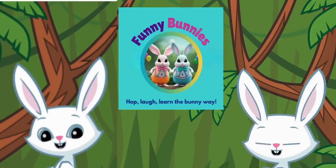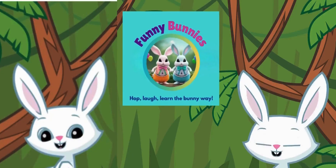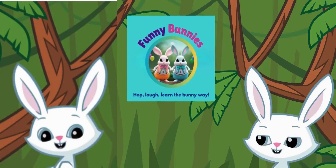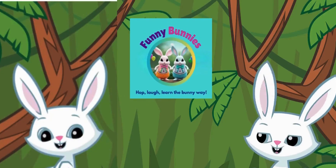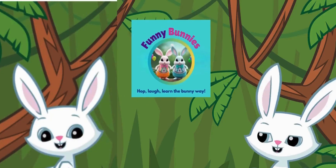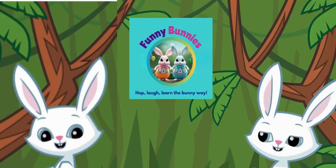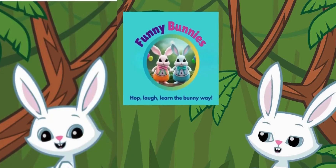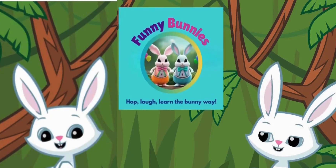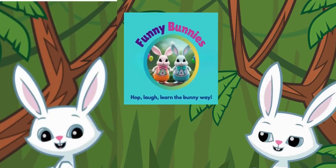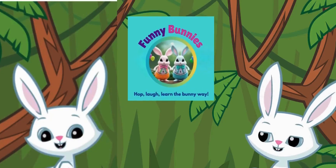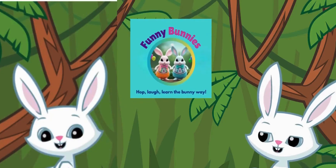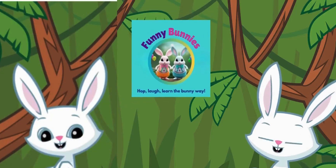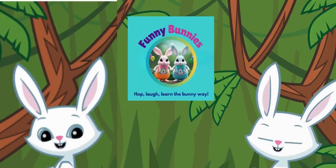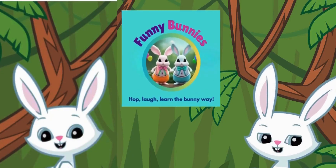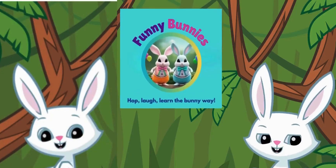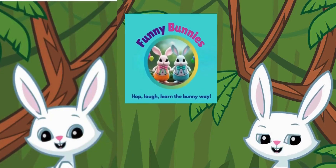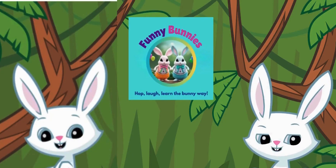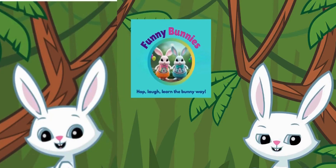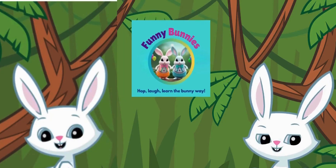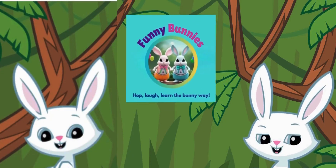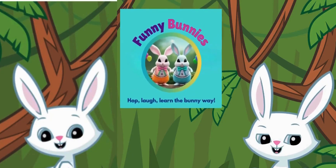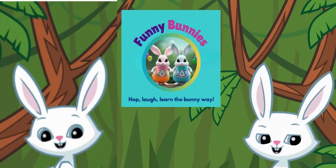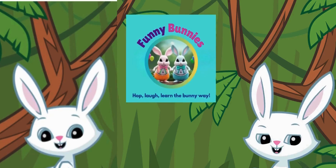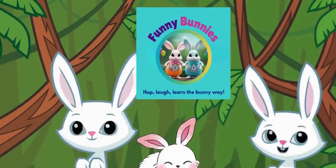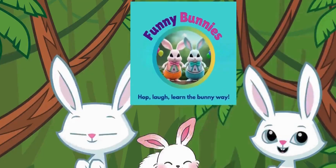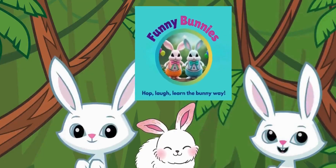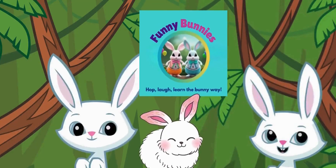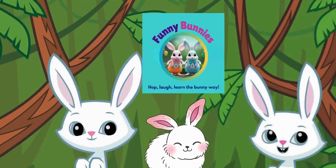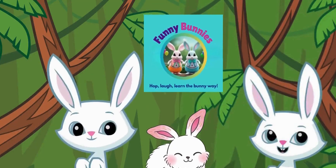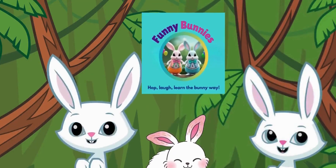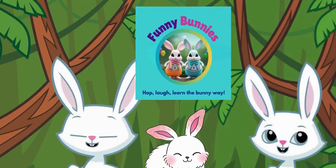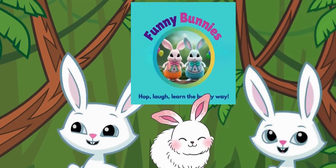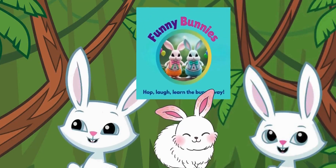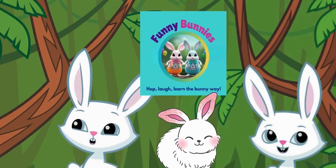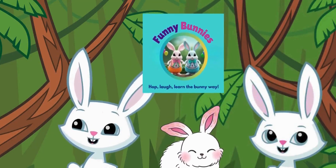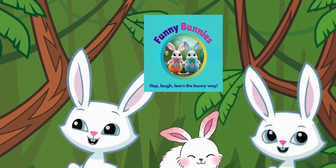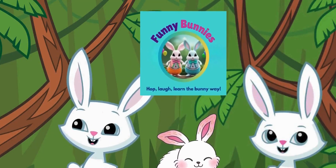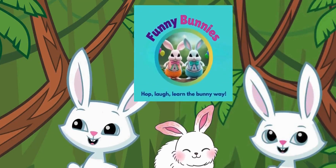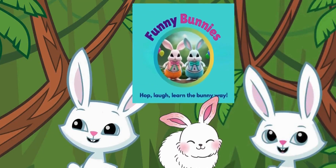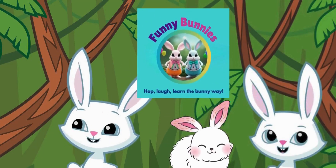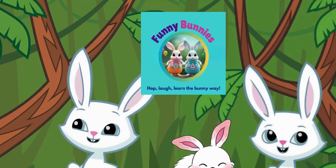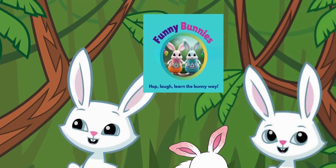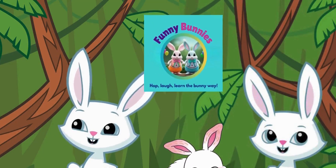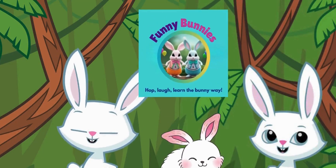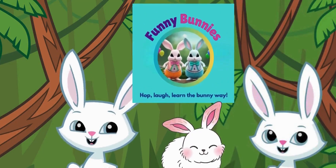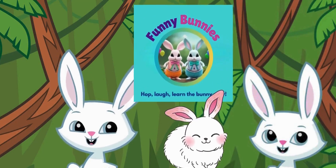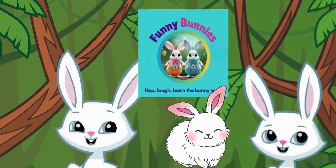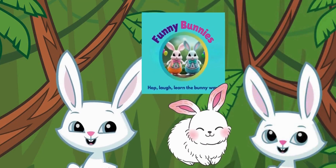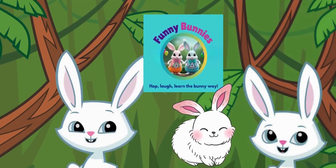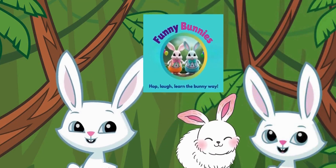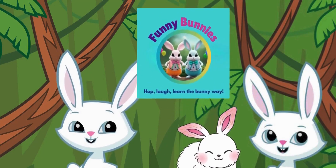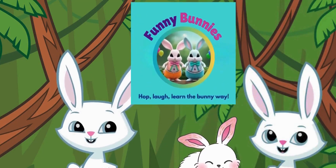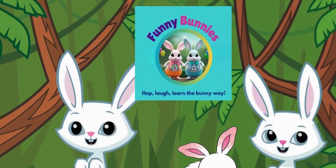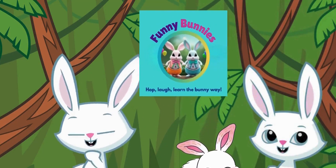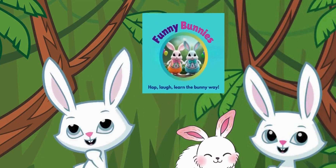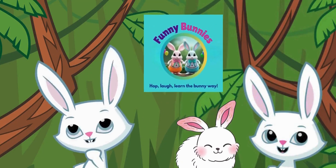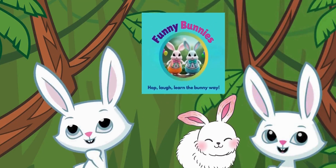Thanks for learning with us, friends. We will see you next time with